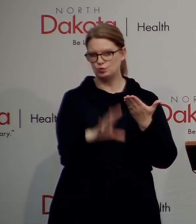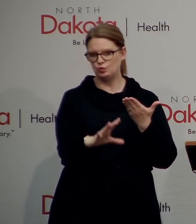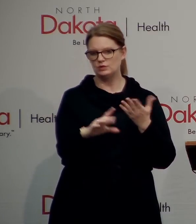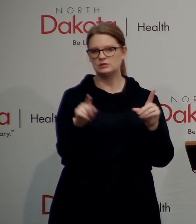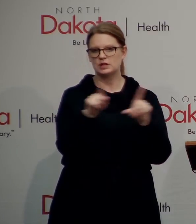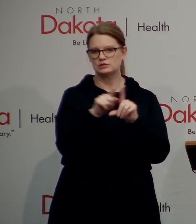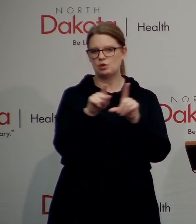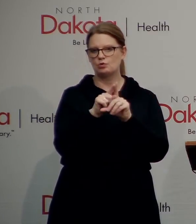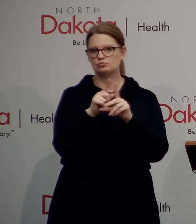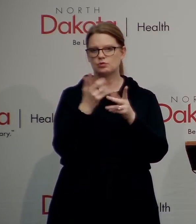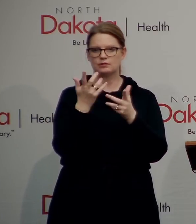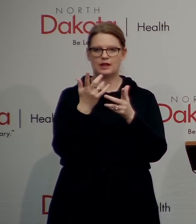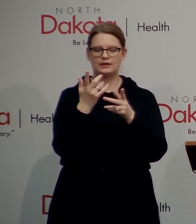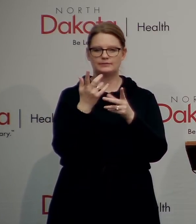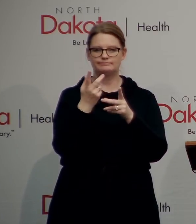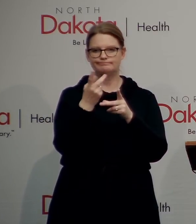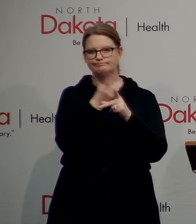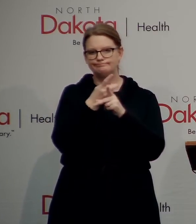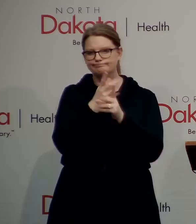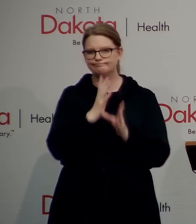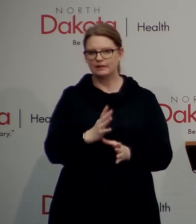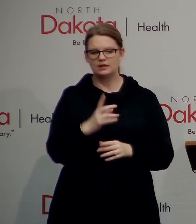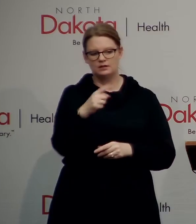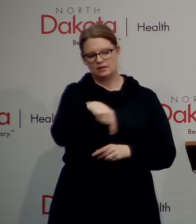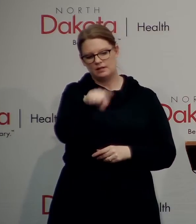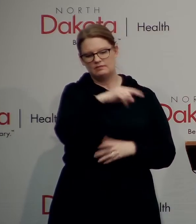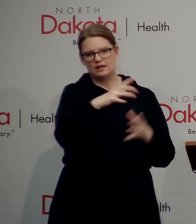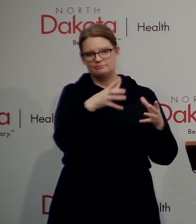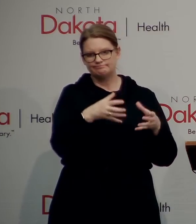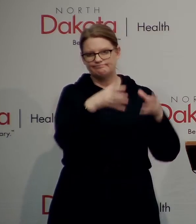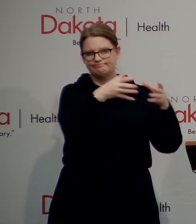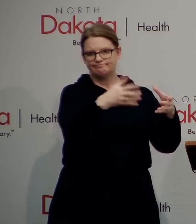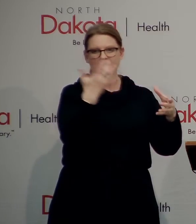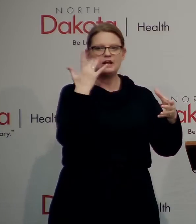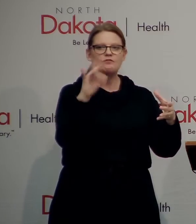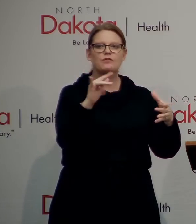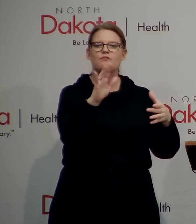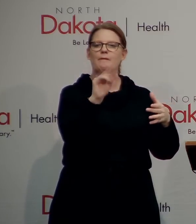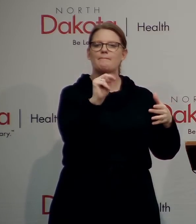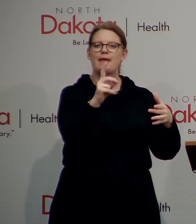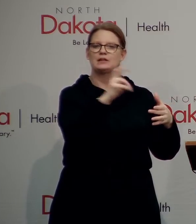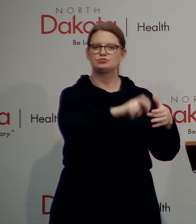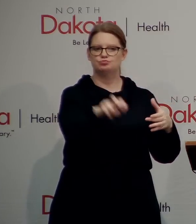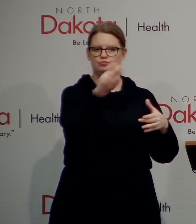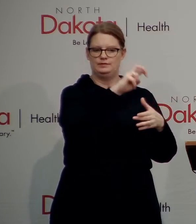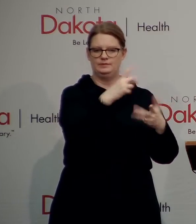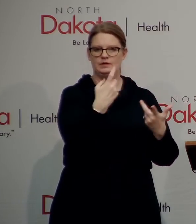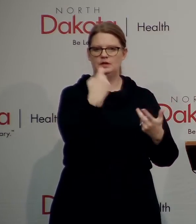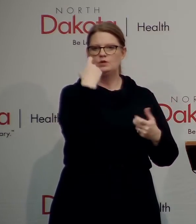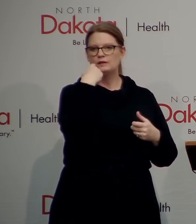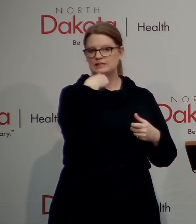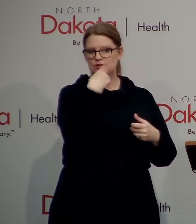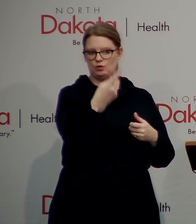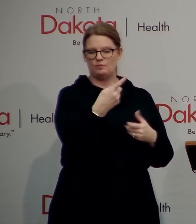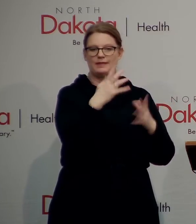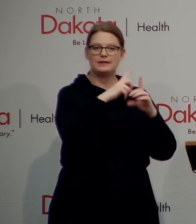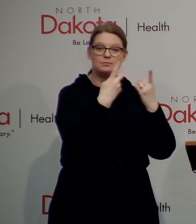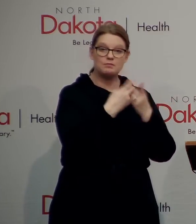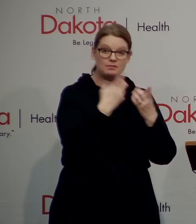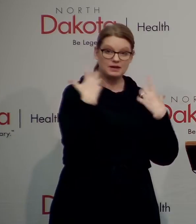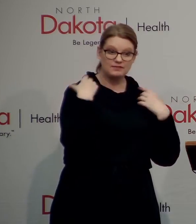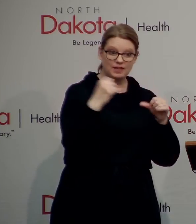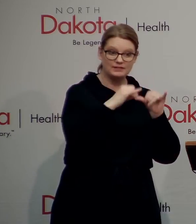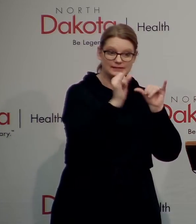students, and chaperones that traveled to California for a band trip and were recently instructed by the Department of Health to stay